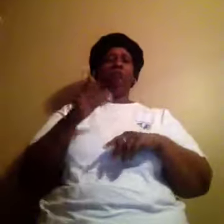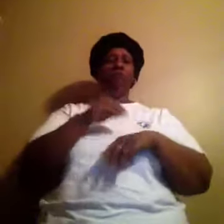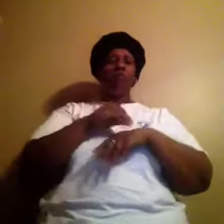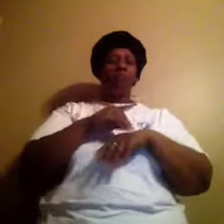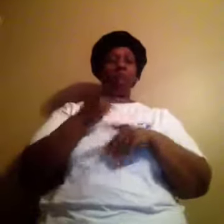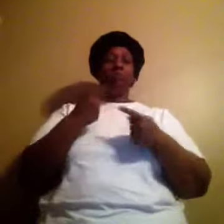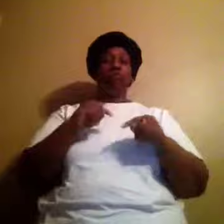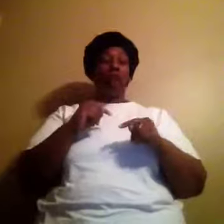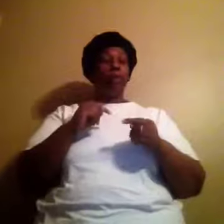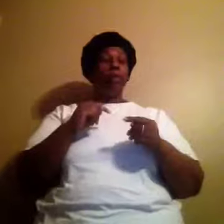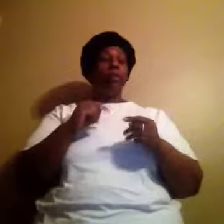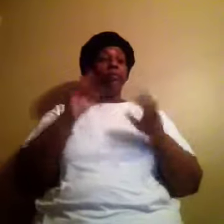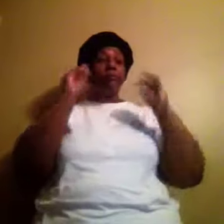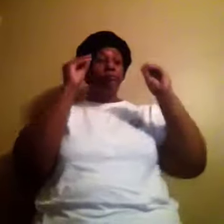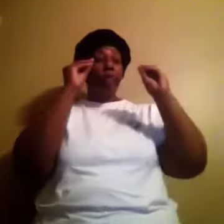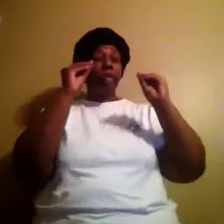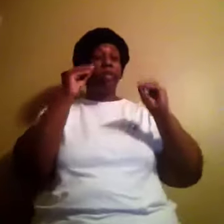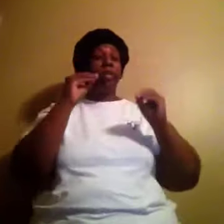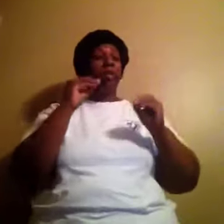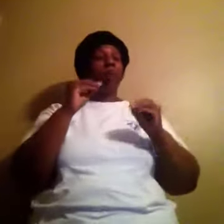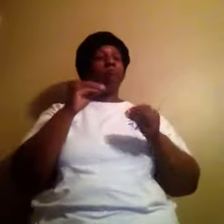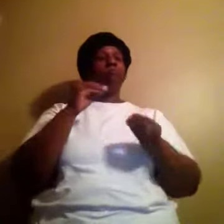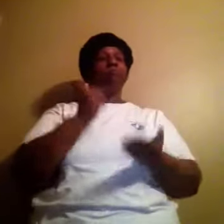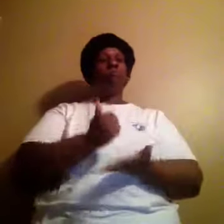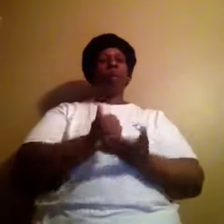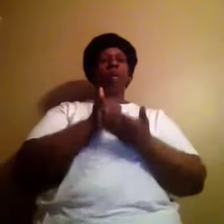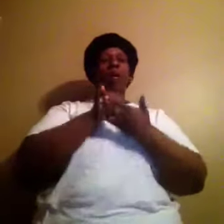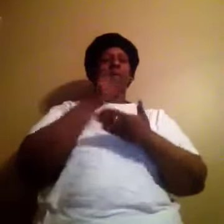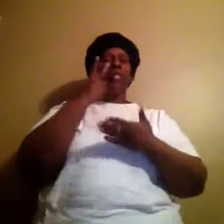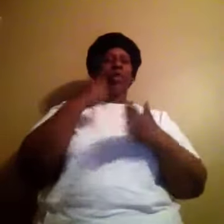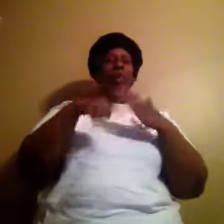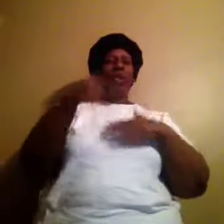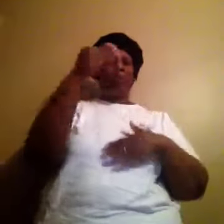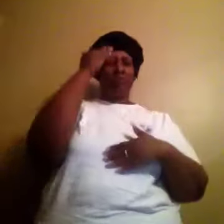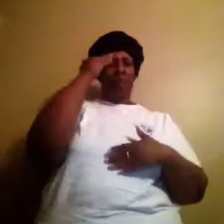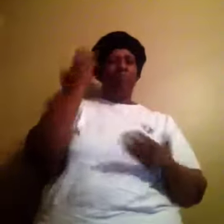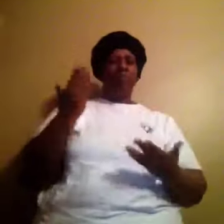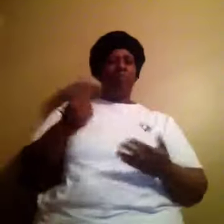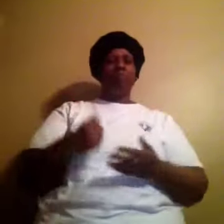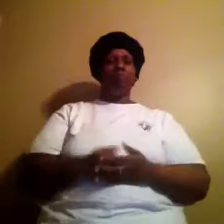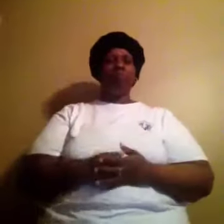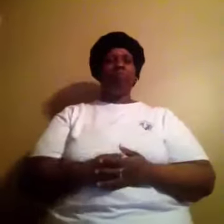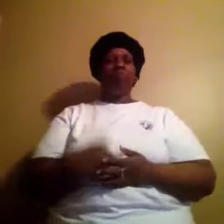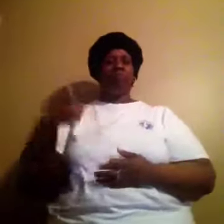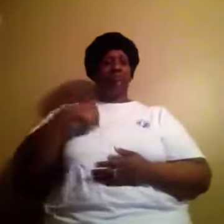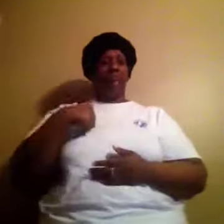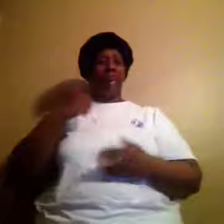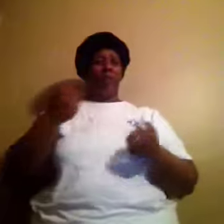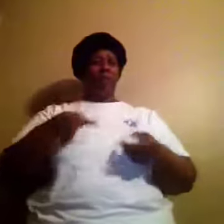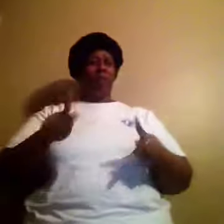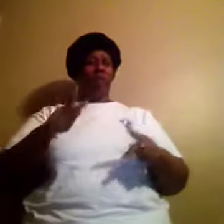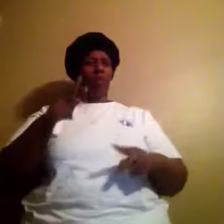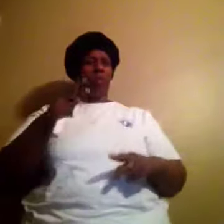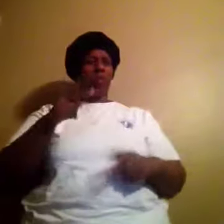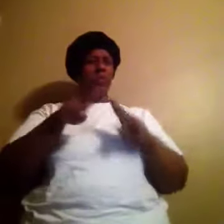them. Very importantly, too, it gives me an opportunity to see what they know and what they